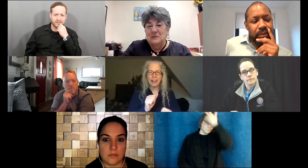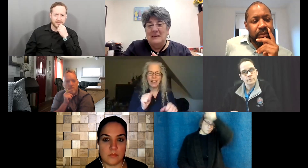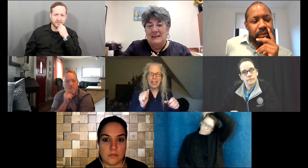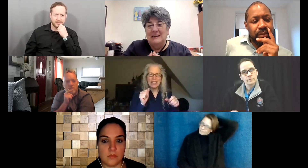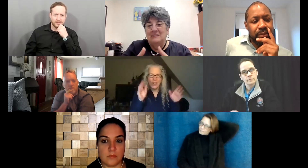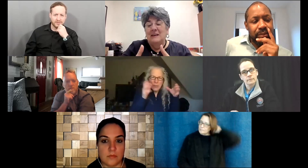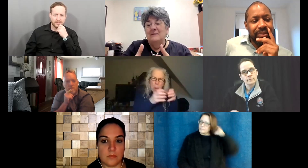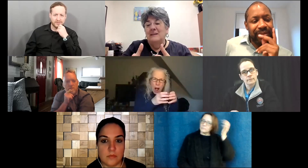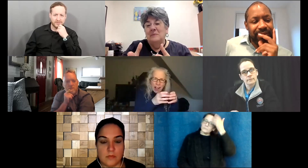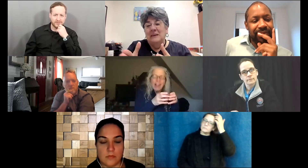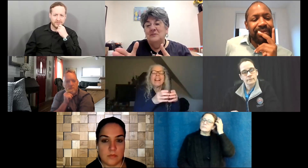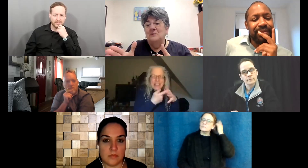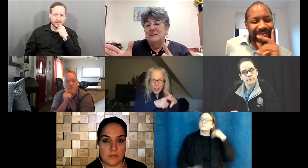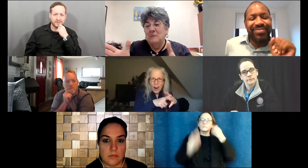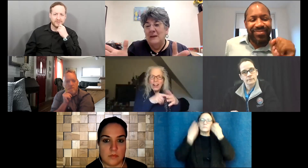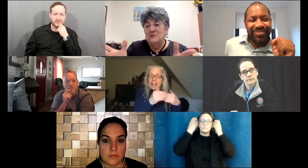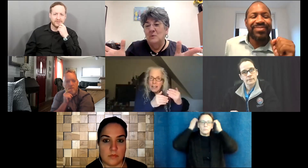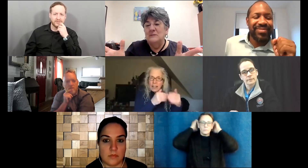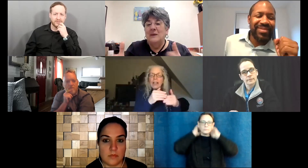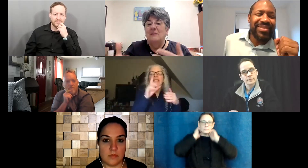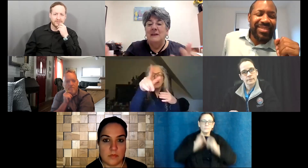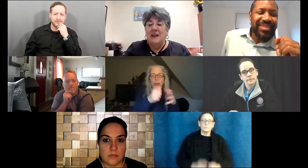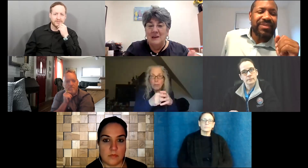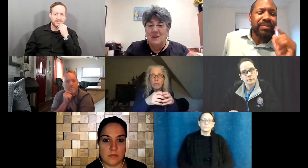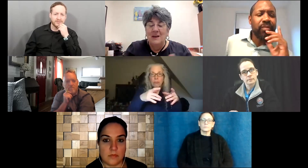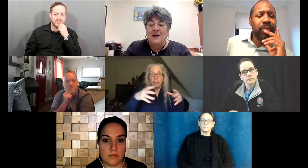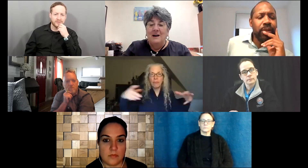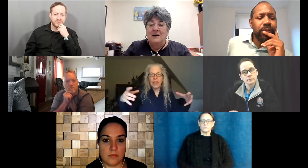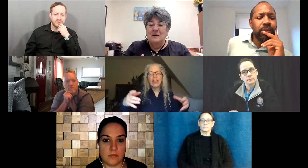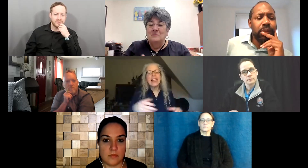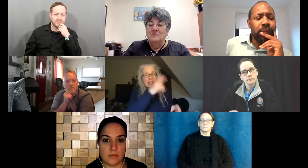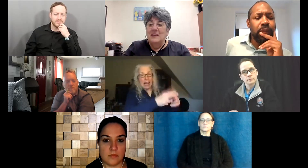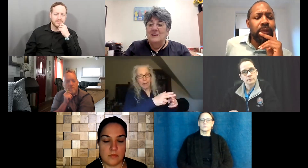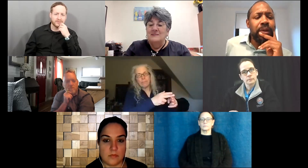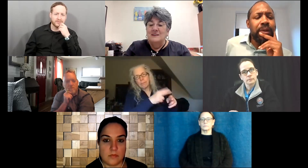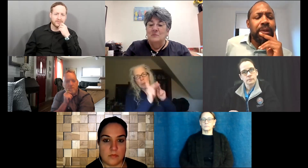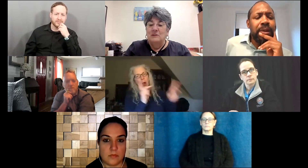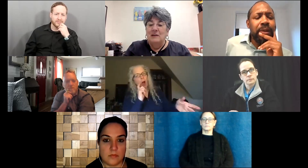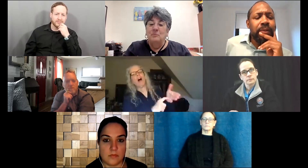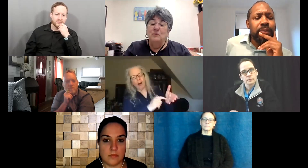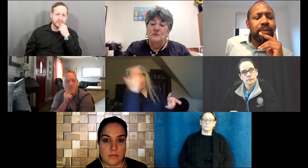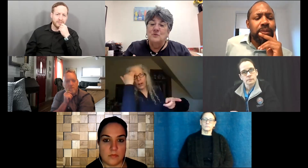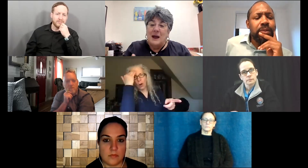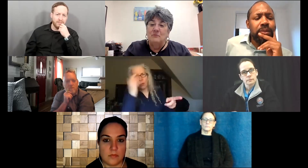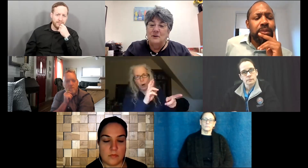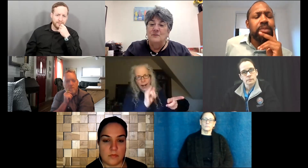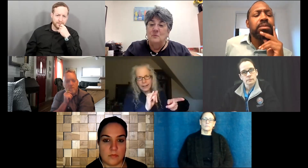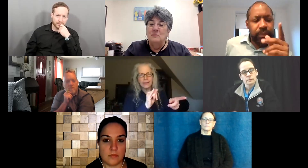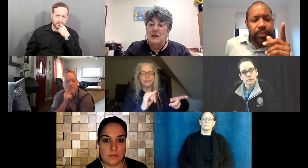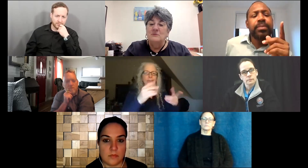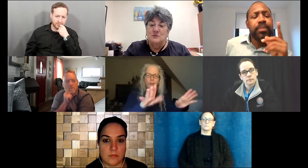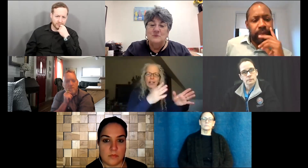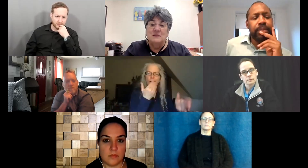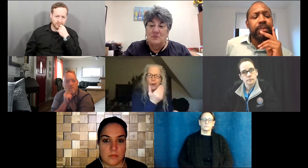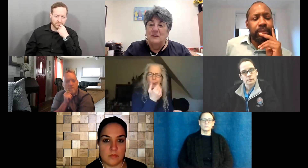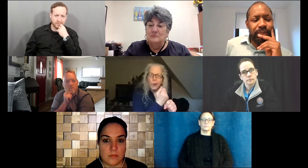focus in the beginning, and then begin to expand once we have a name, and we have a proven track record that we've been